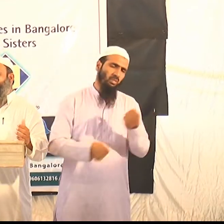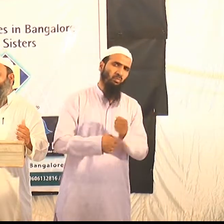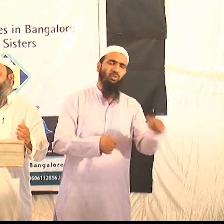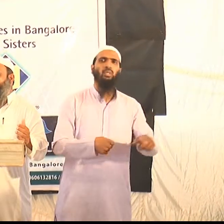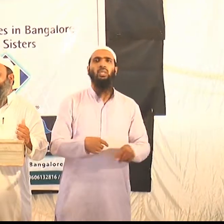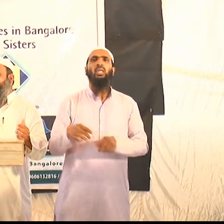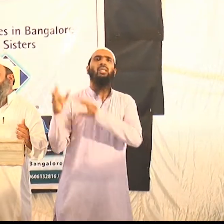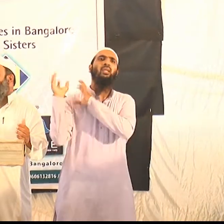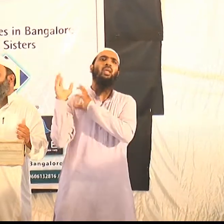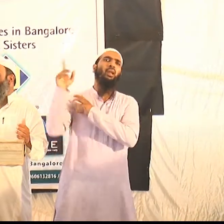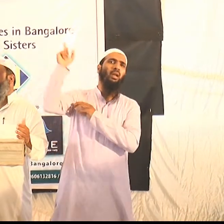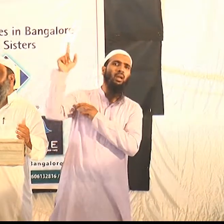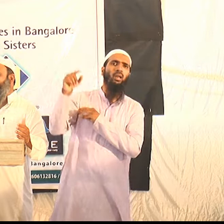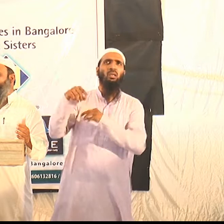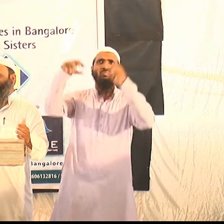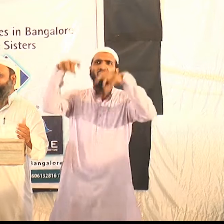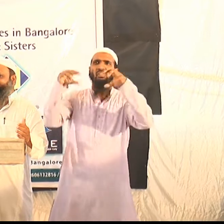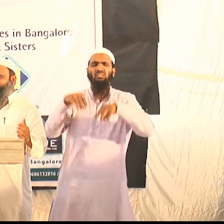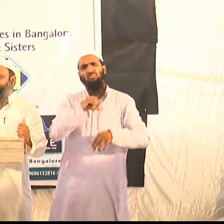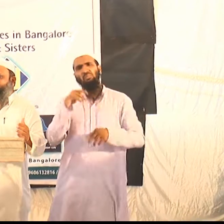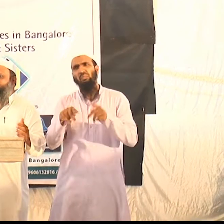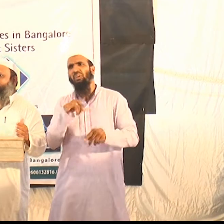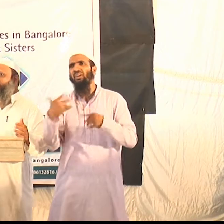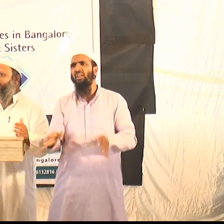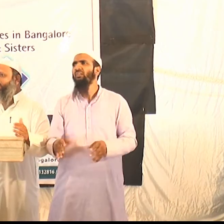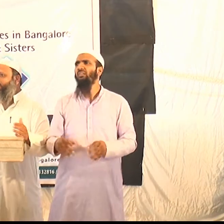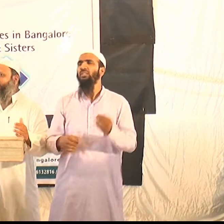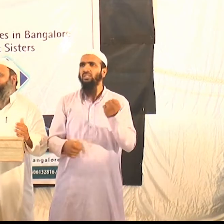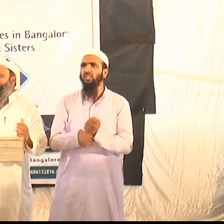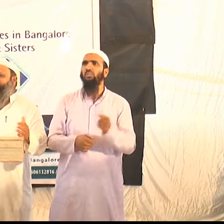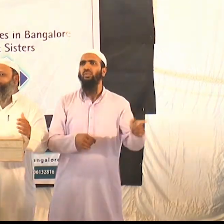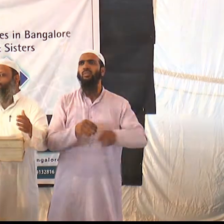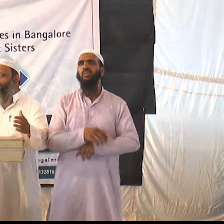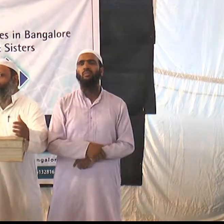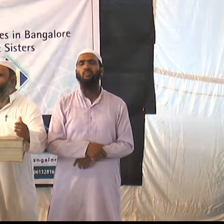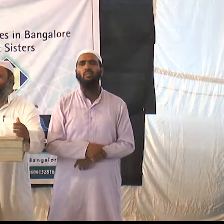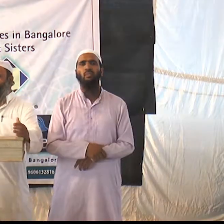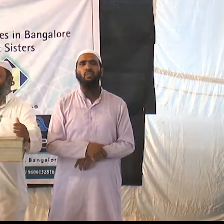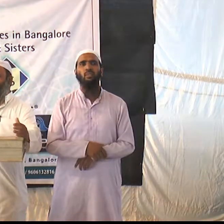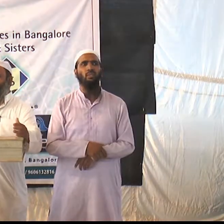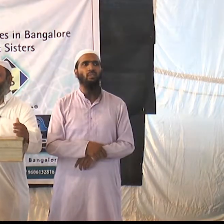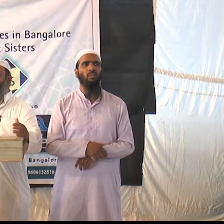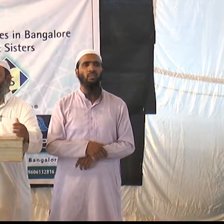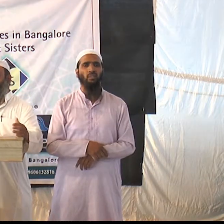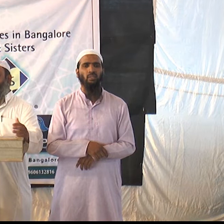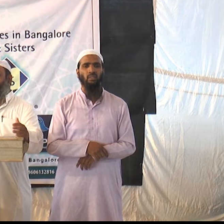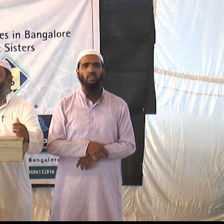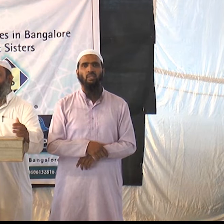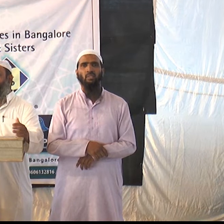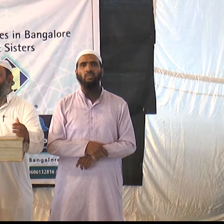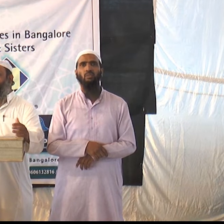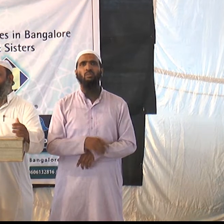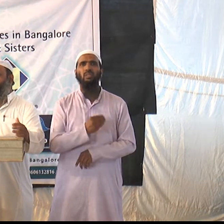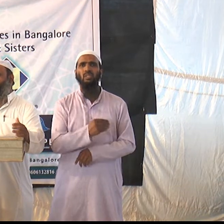to help the people who have been affected. And since beginning, right from the